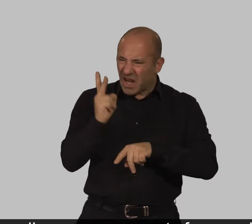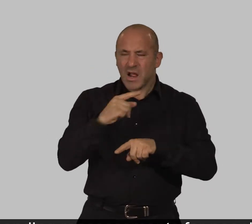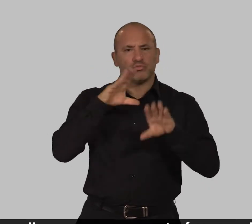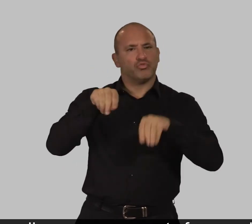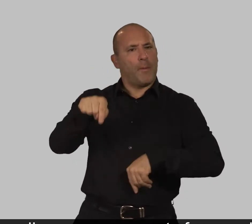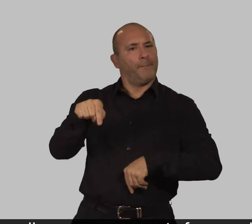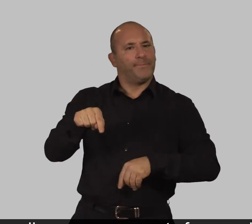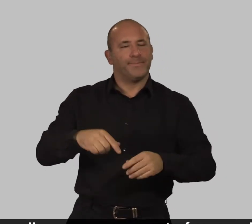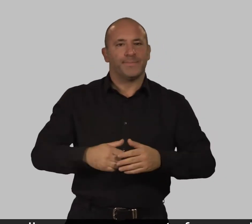severe conditions.